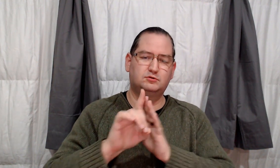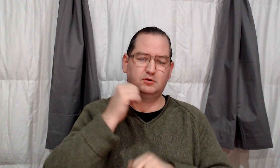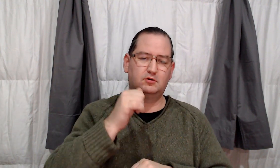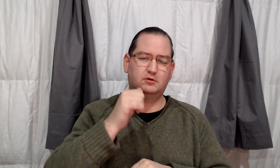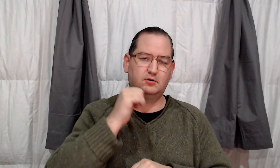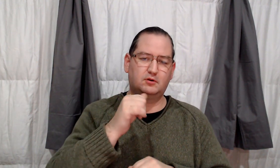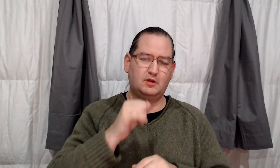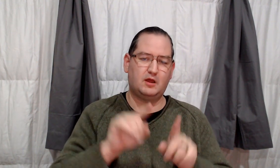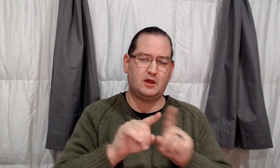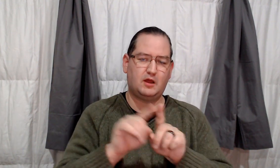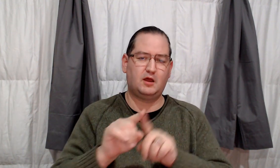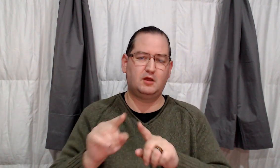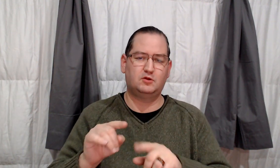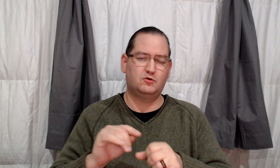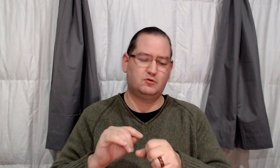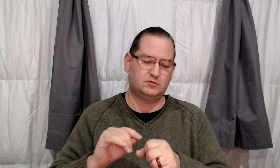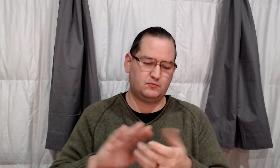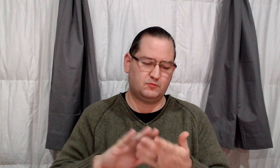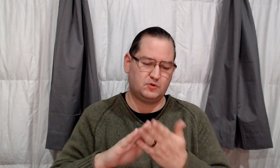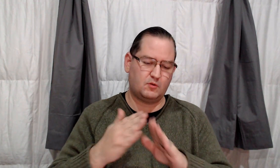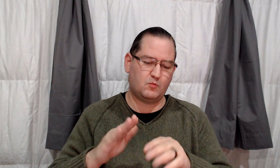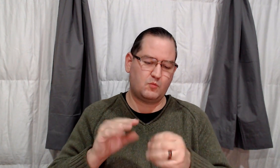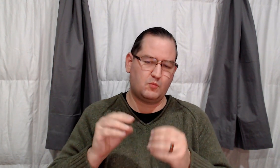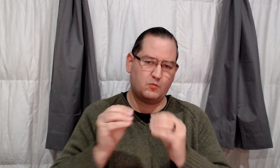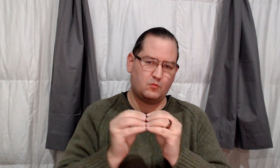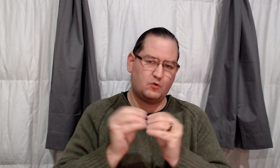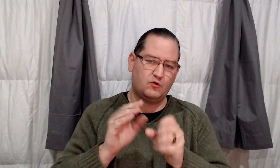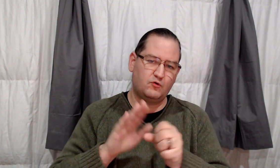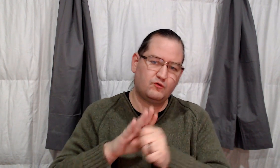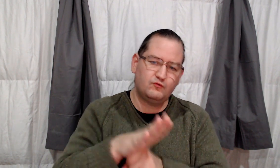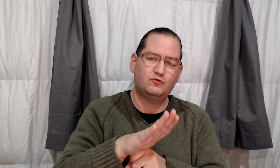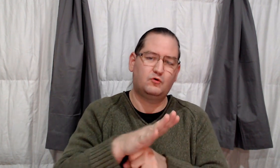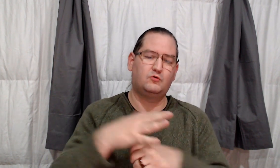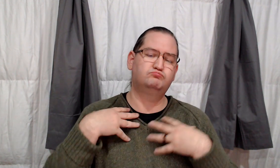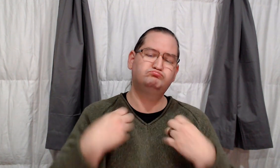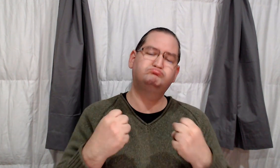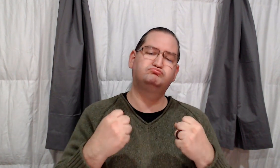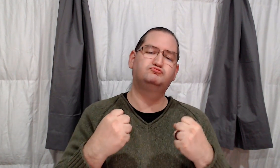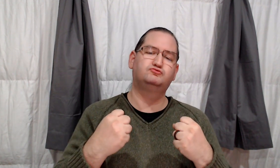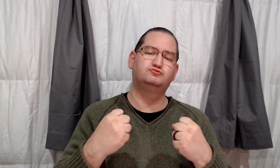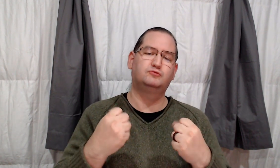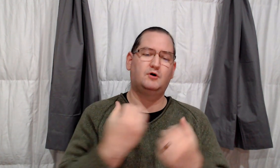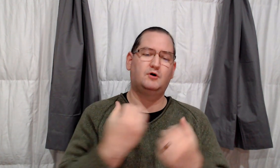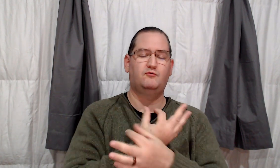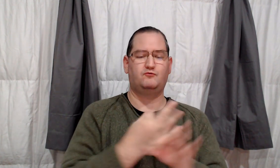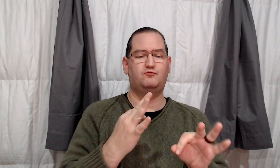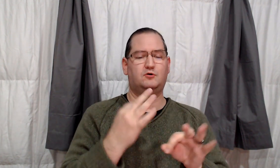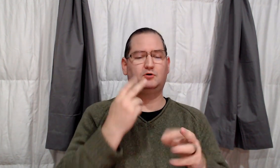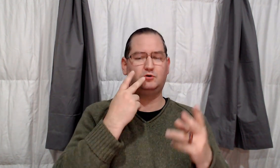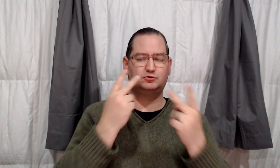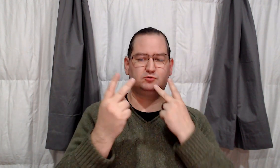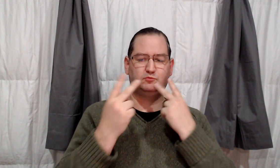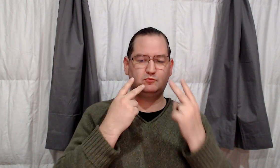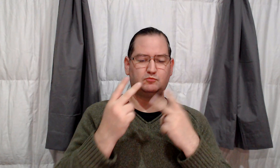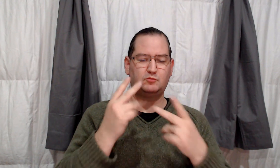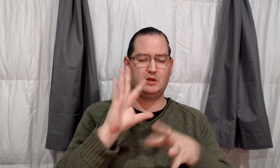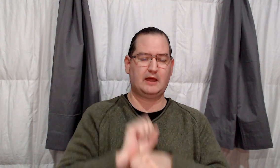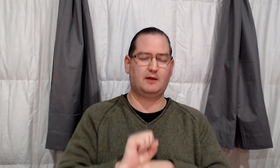completely free of the smoking habit forever. So get ready as I count from 1 to 10. On 8, your eyes will open. You will